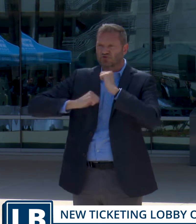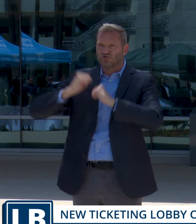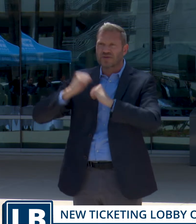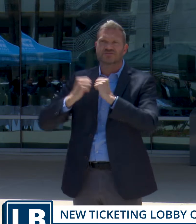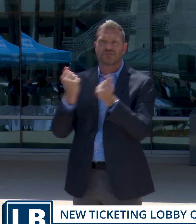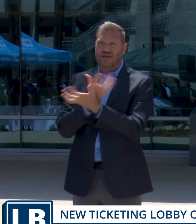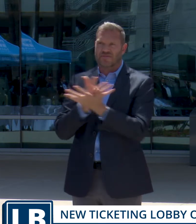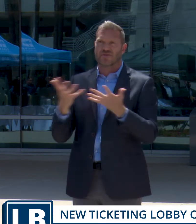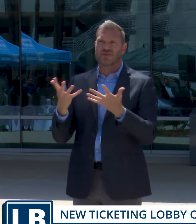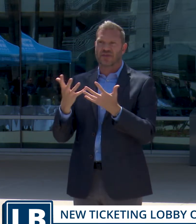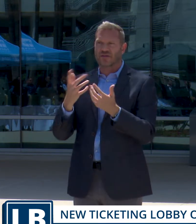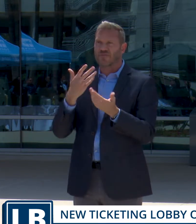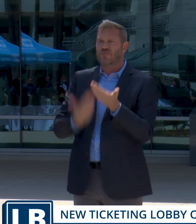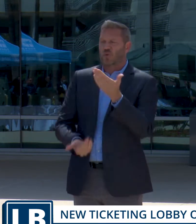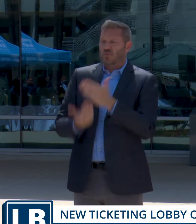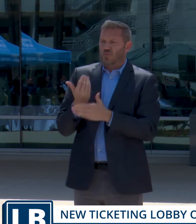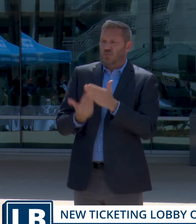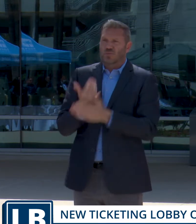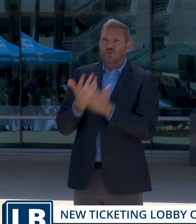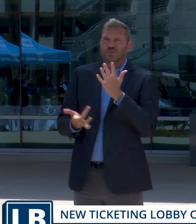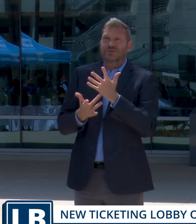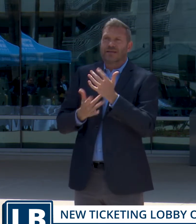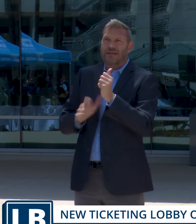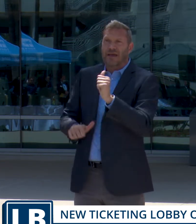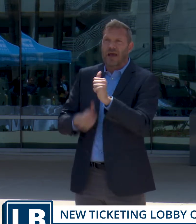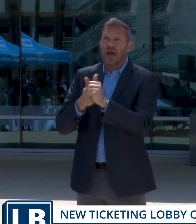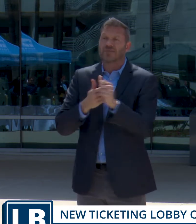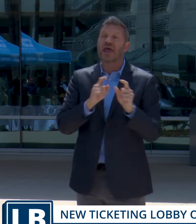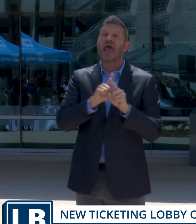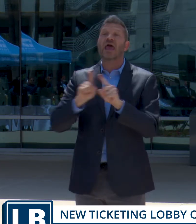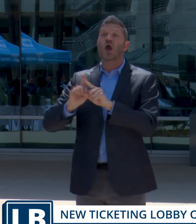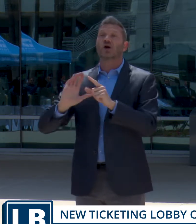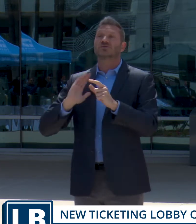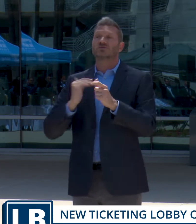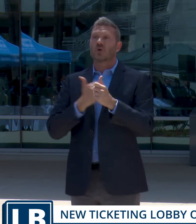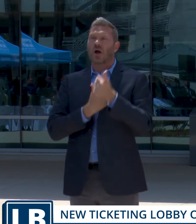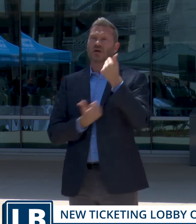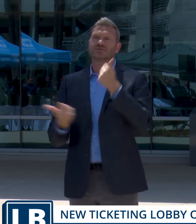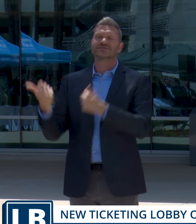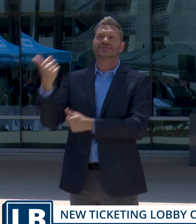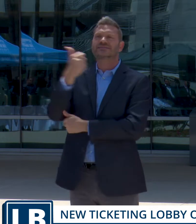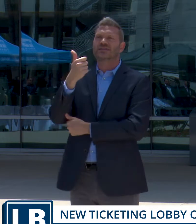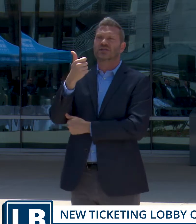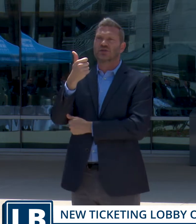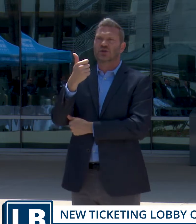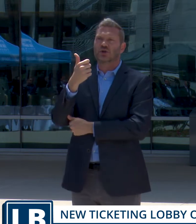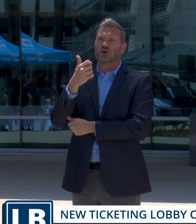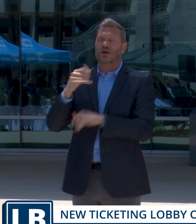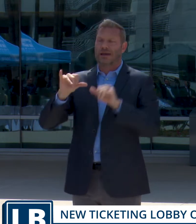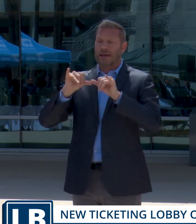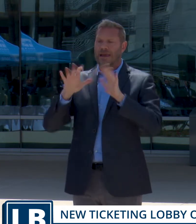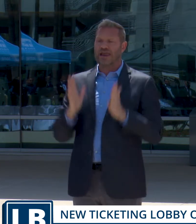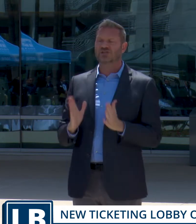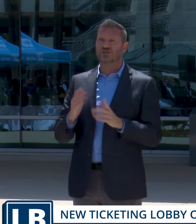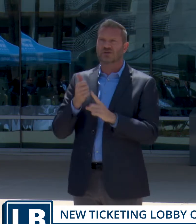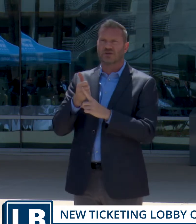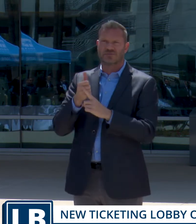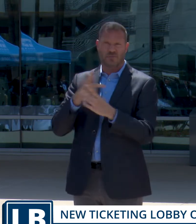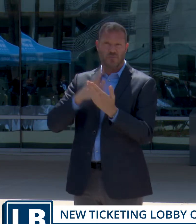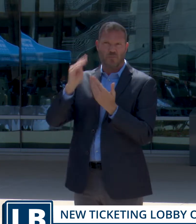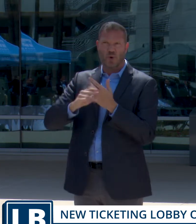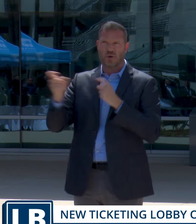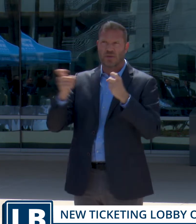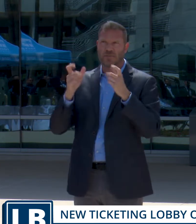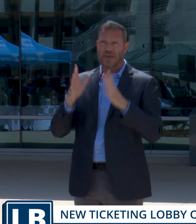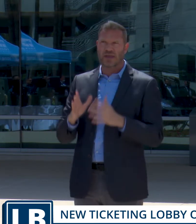updates. And also to our senior airport engineer, who served as the program manager,